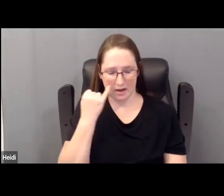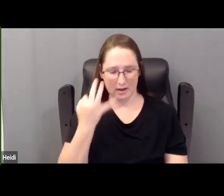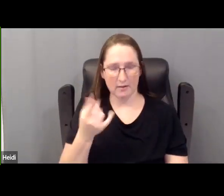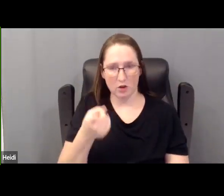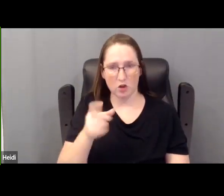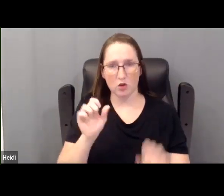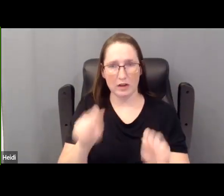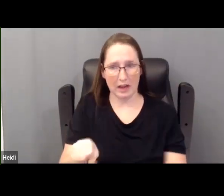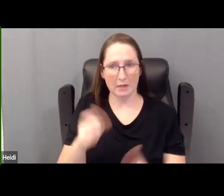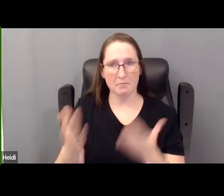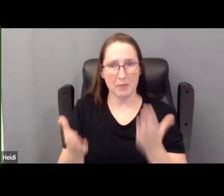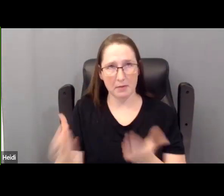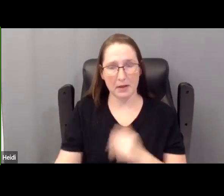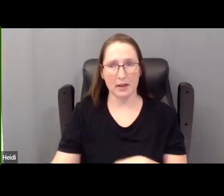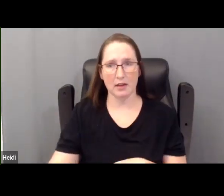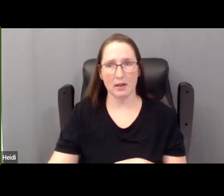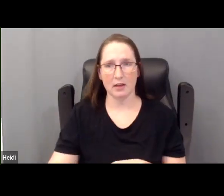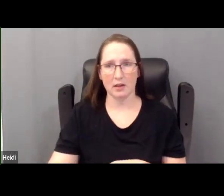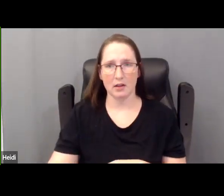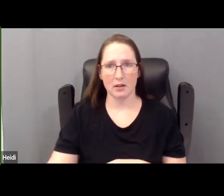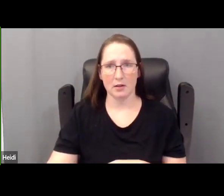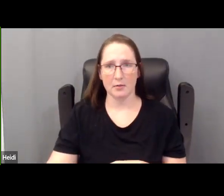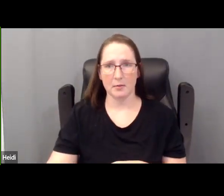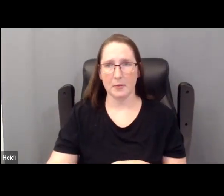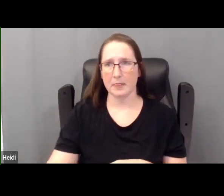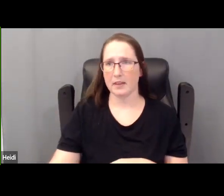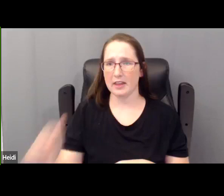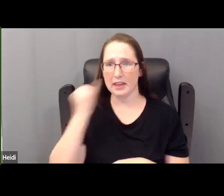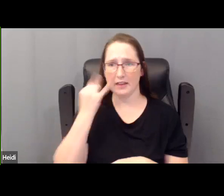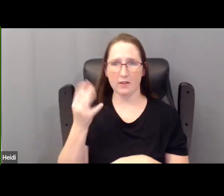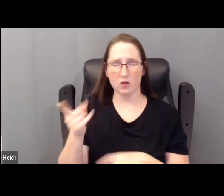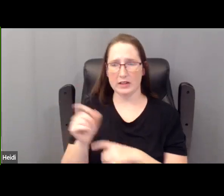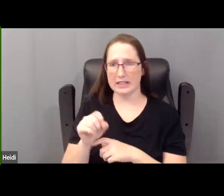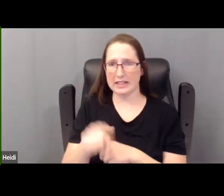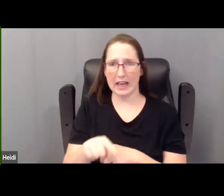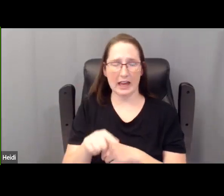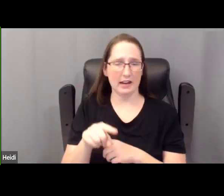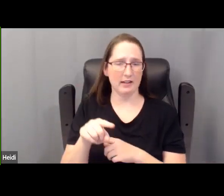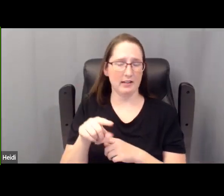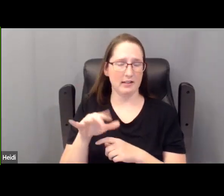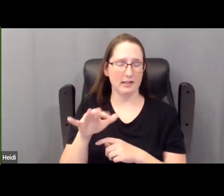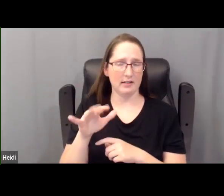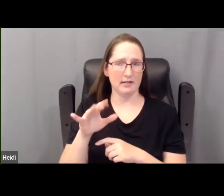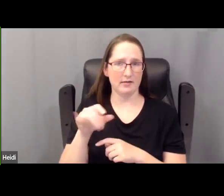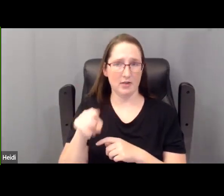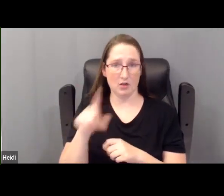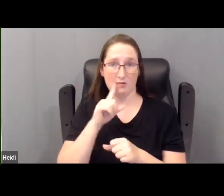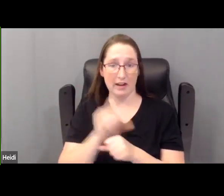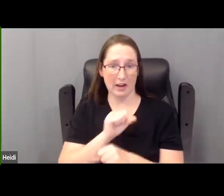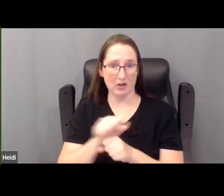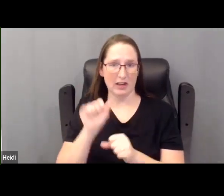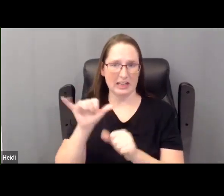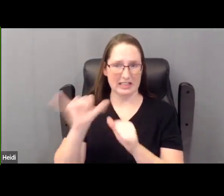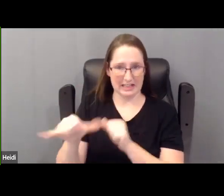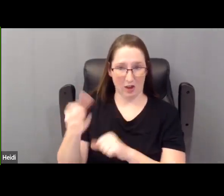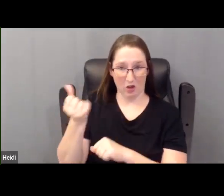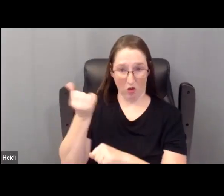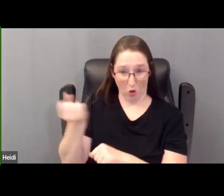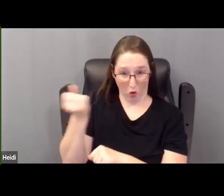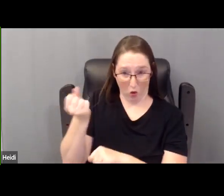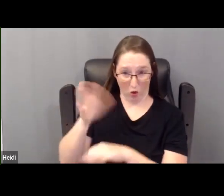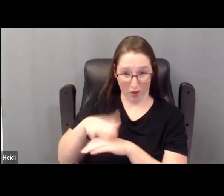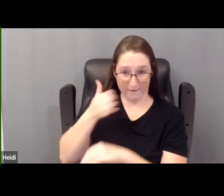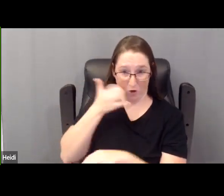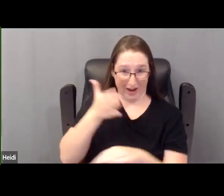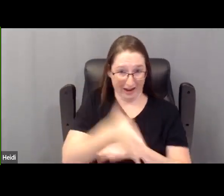can, maybe, do you work with Deb? If you, or just send, you could actually stay on the line after, but you can